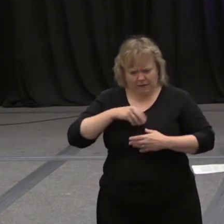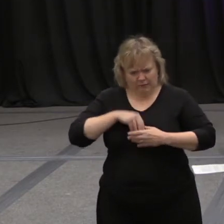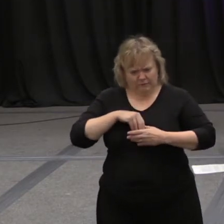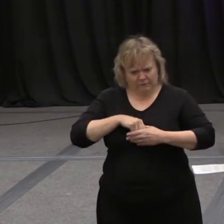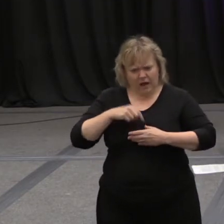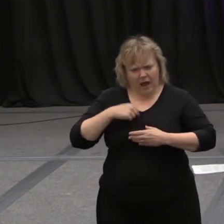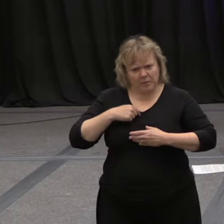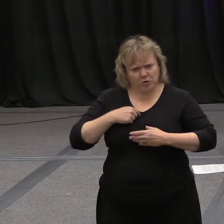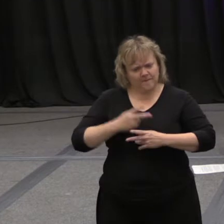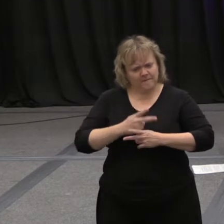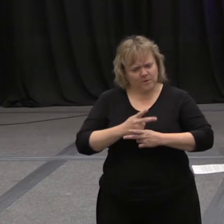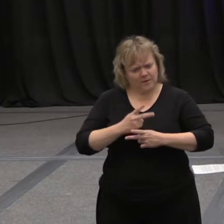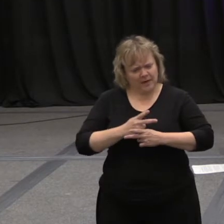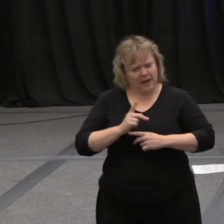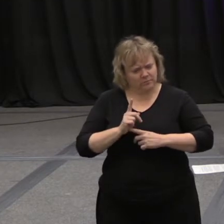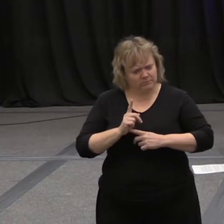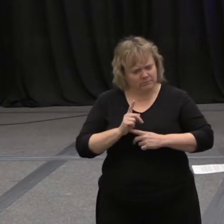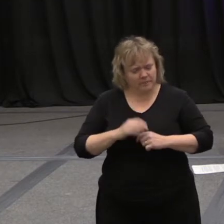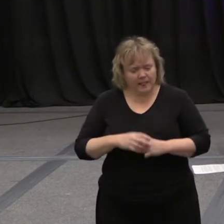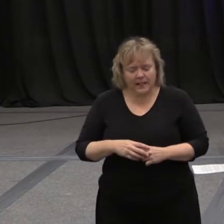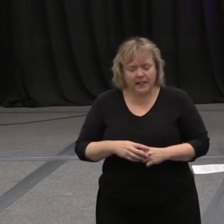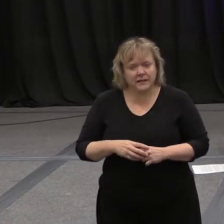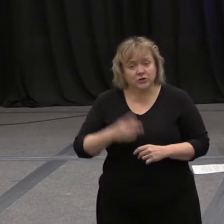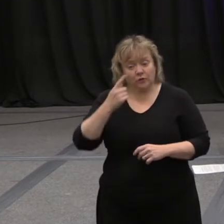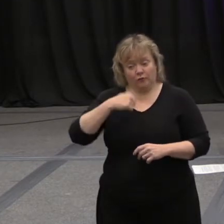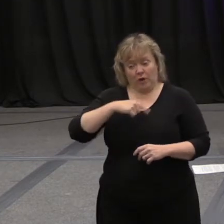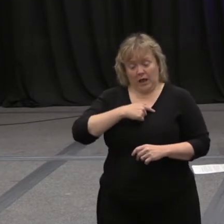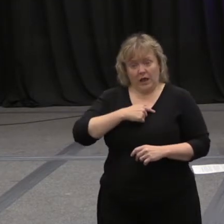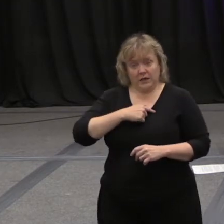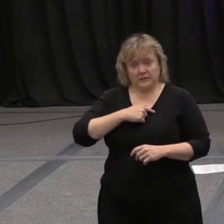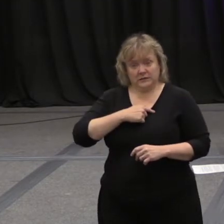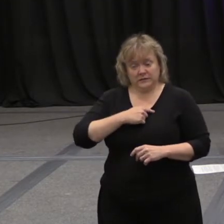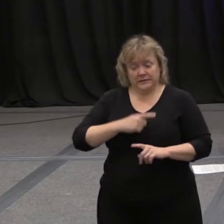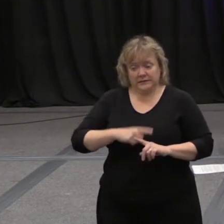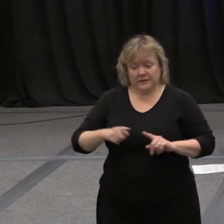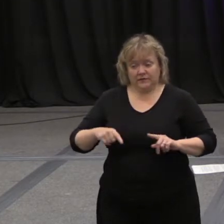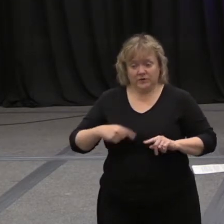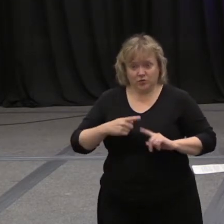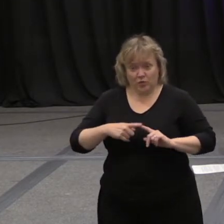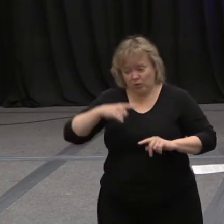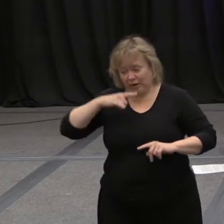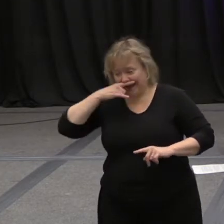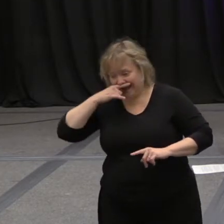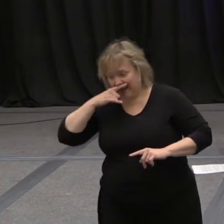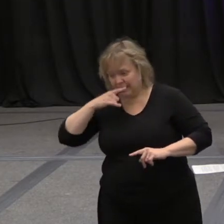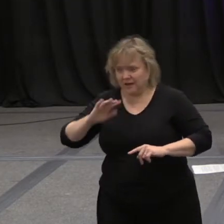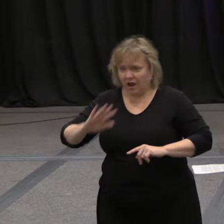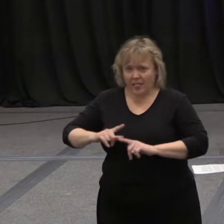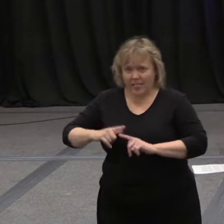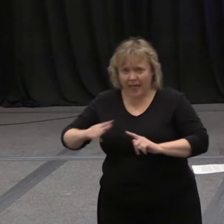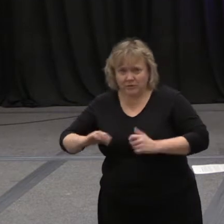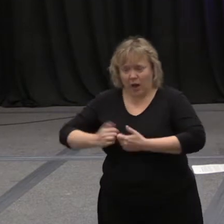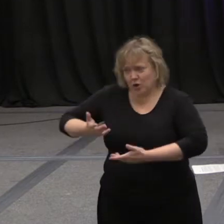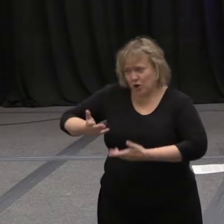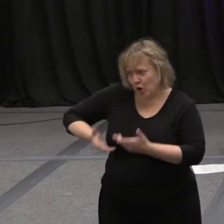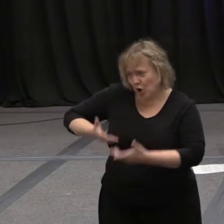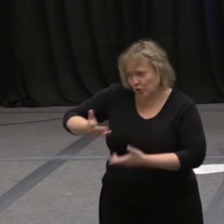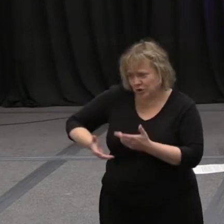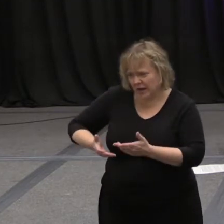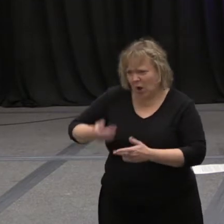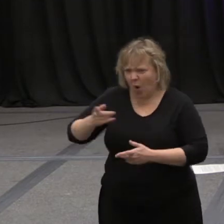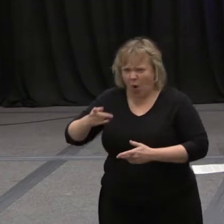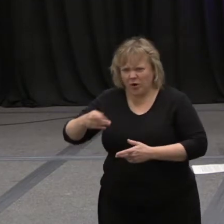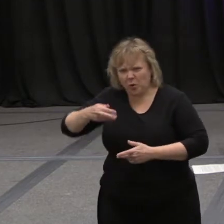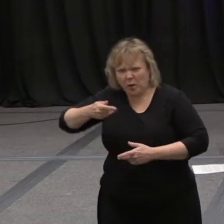And but we encourage in our culture people to treat sexuality as children. You poopy head, you stop that, you hurt my feelings, you don't do that anymore.